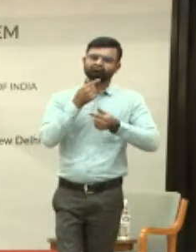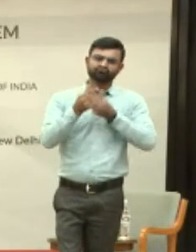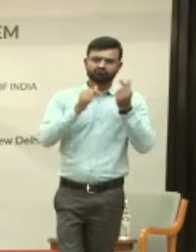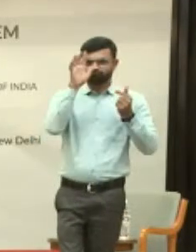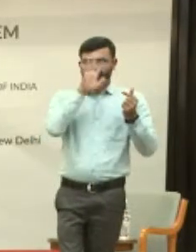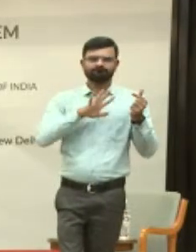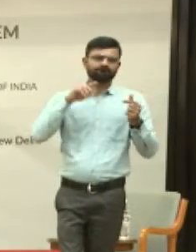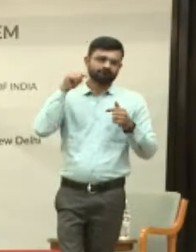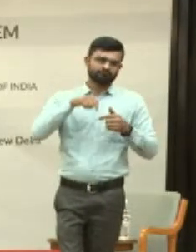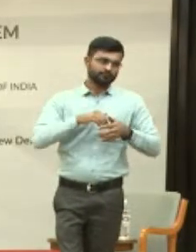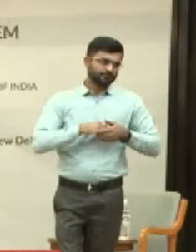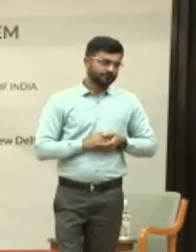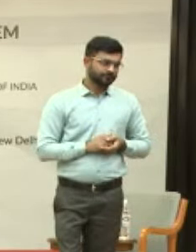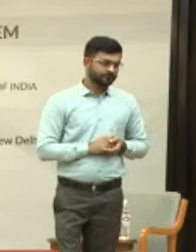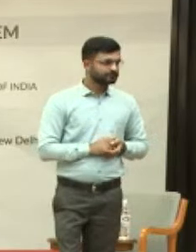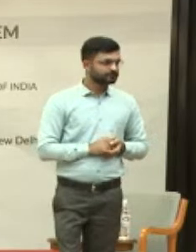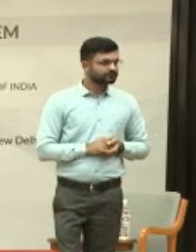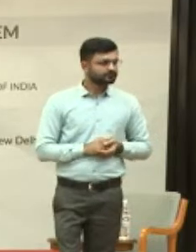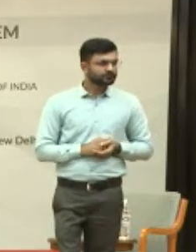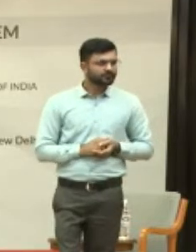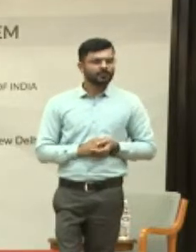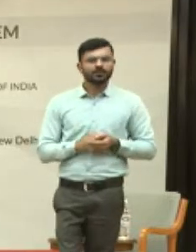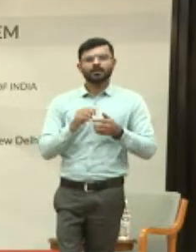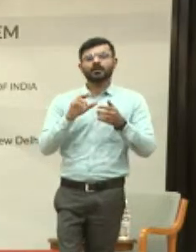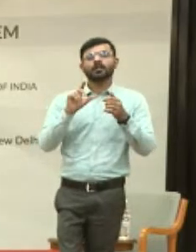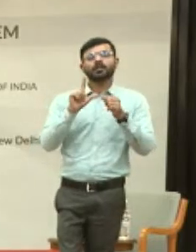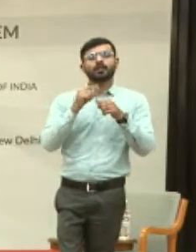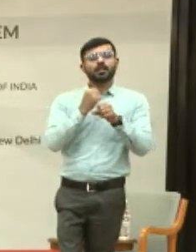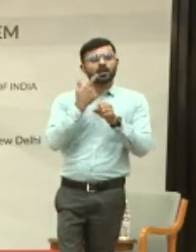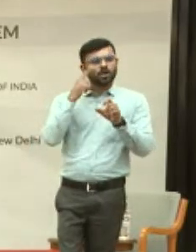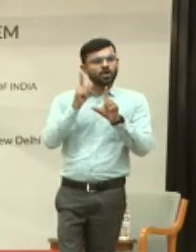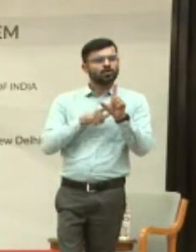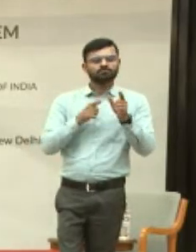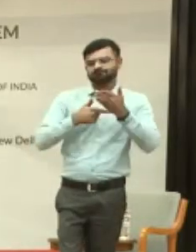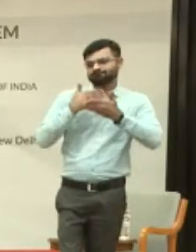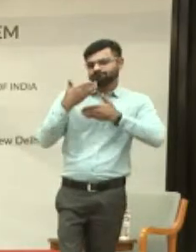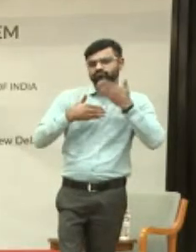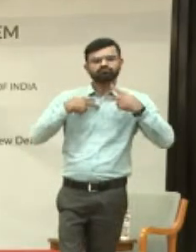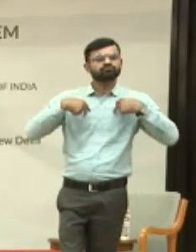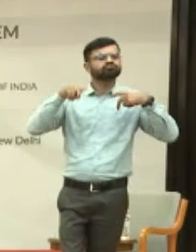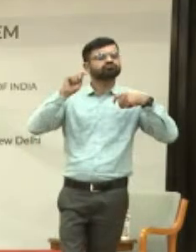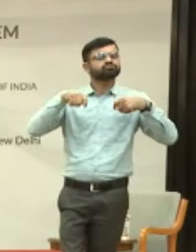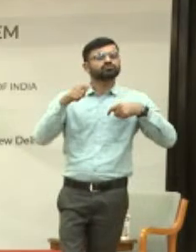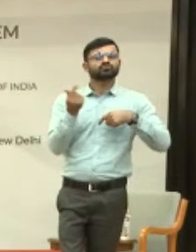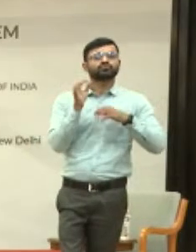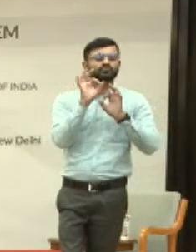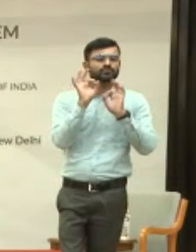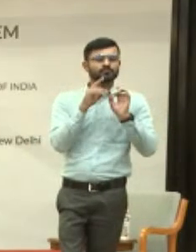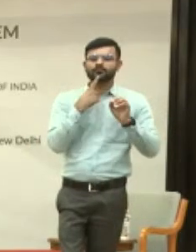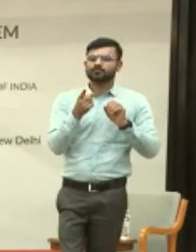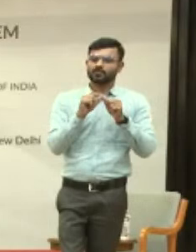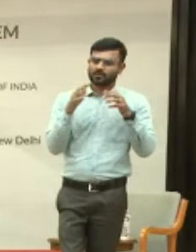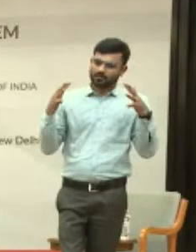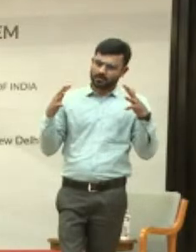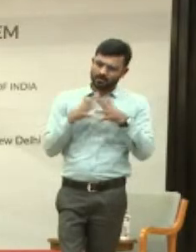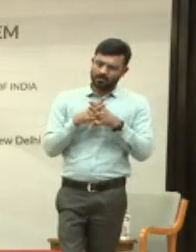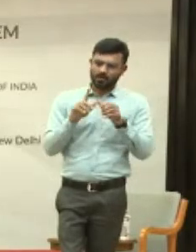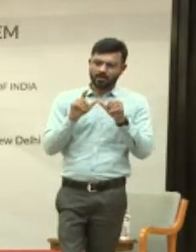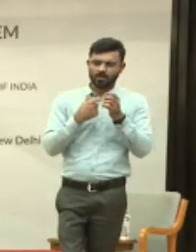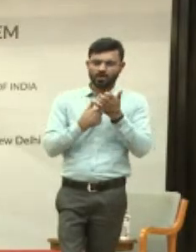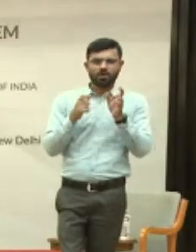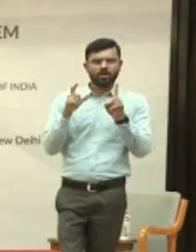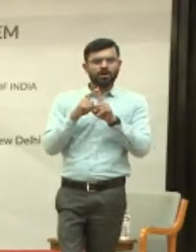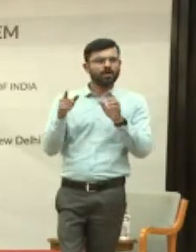country. Lord Macaulay was not a trained lawyer. There was a Lord